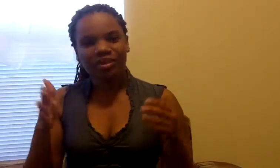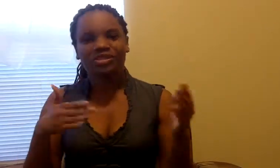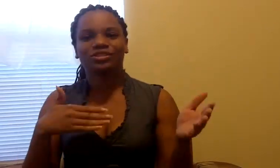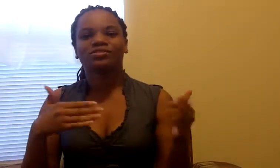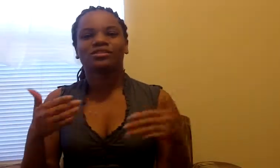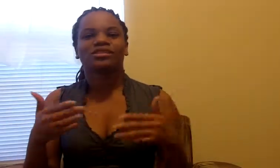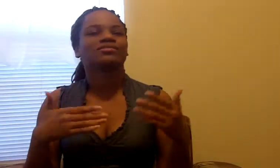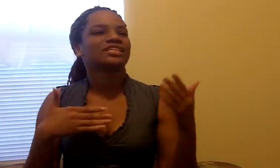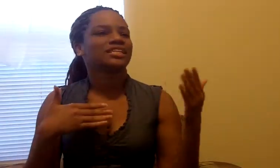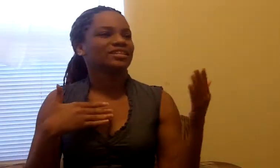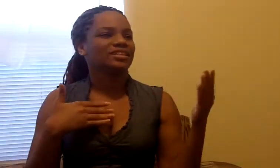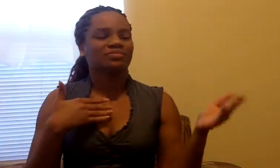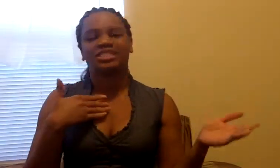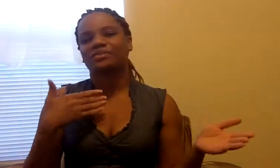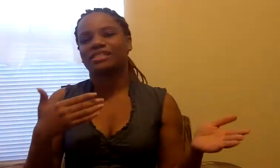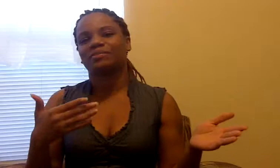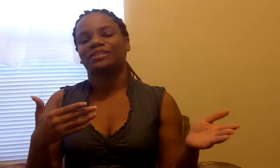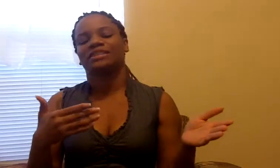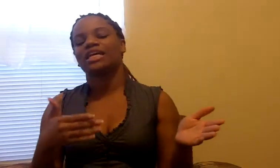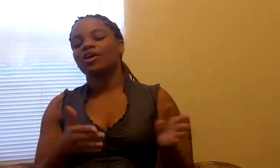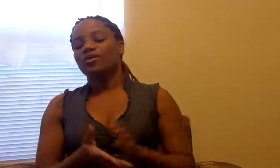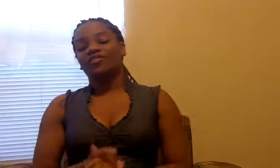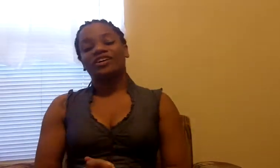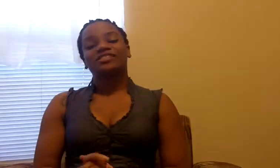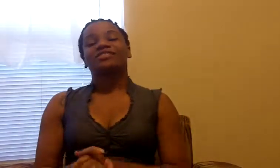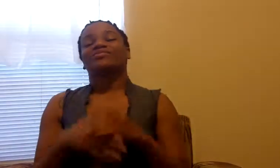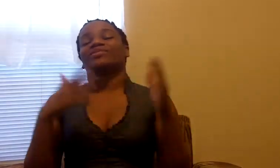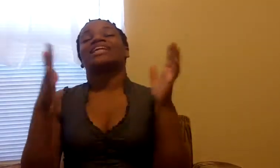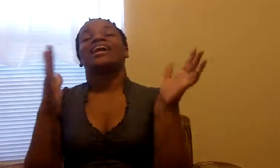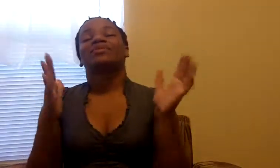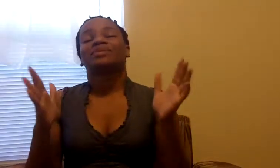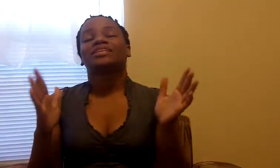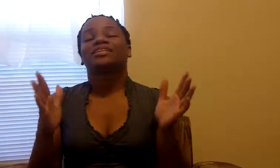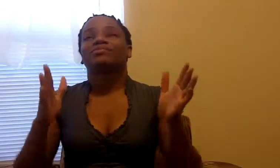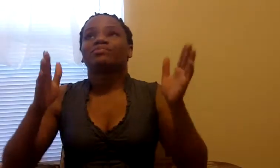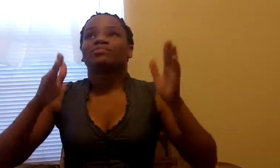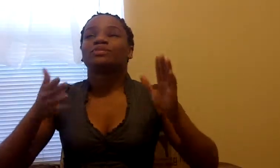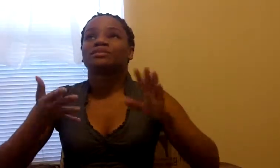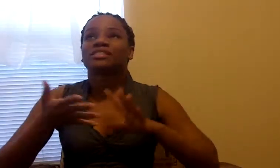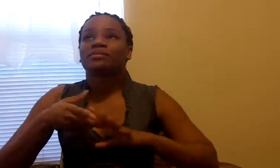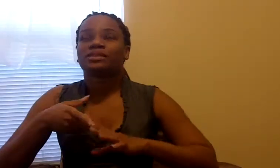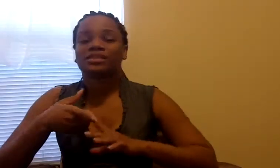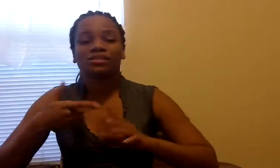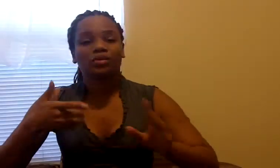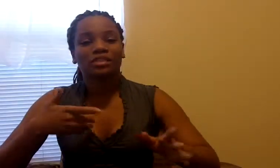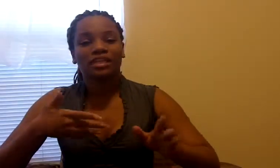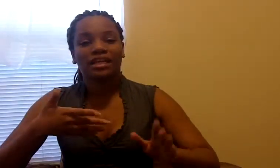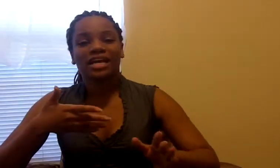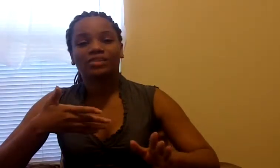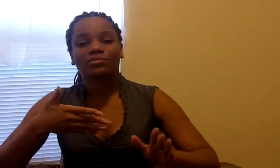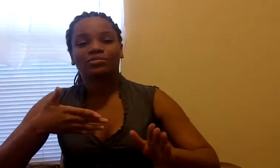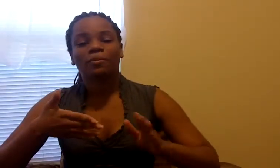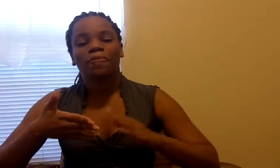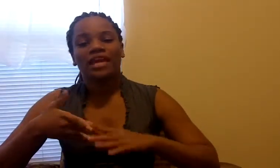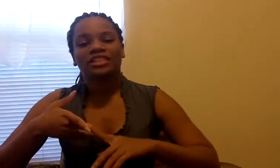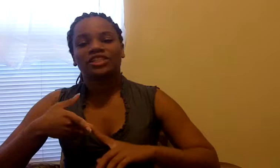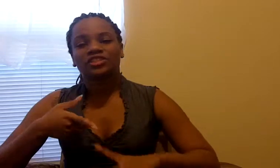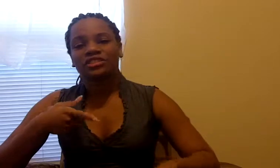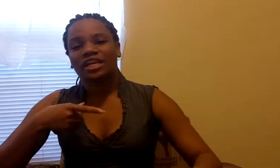the do's and don'ts and the misperceptions. A lot of the big misperceptions is going into a classroom and teachers think